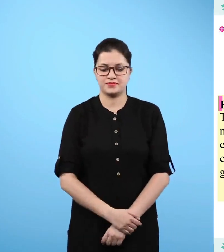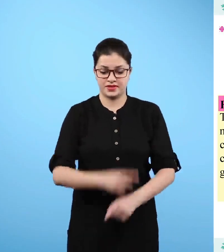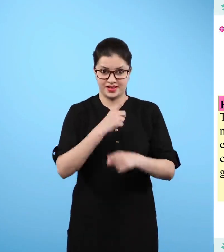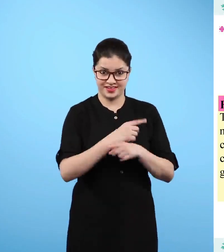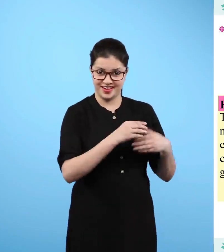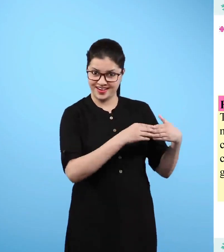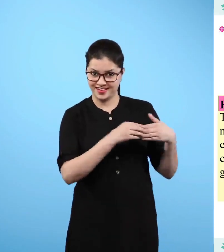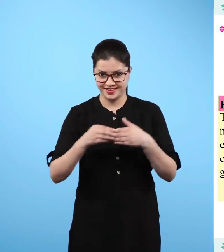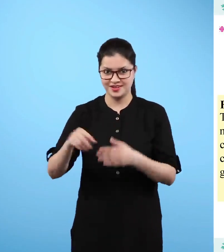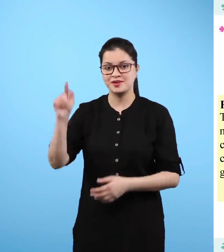For the teacher.